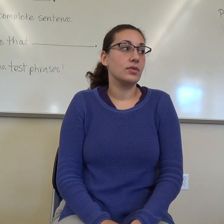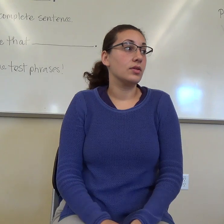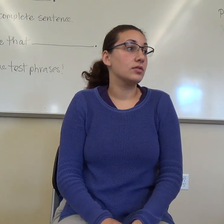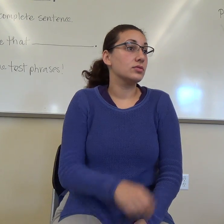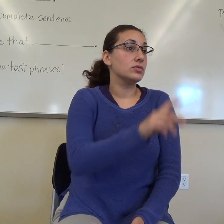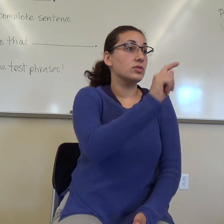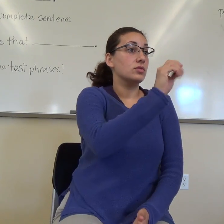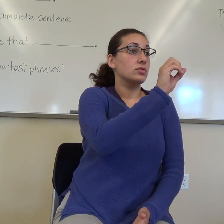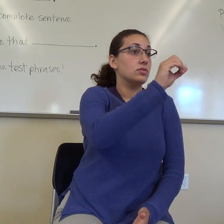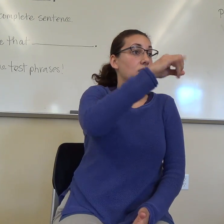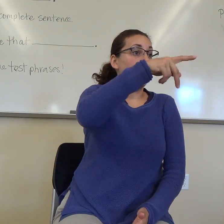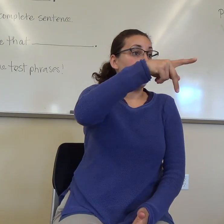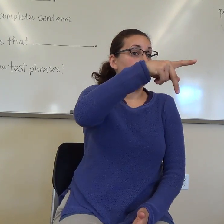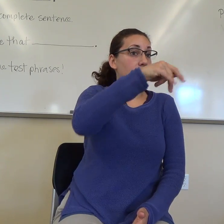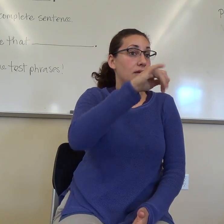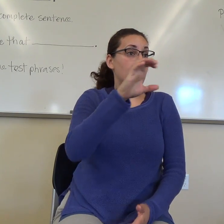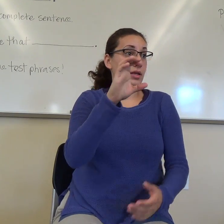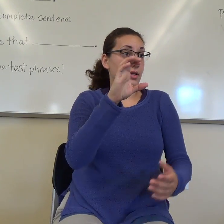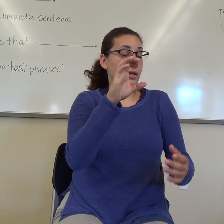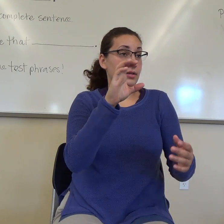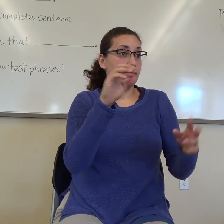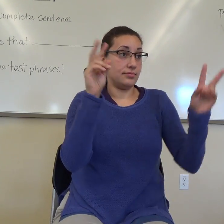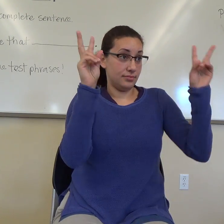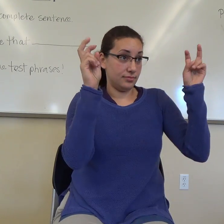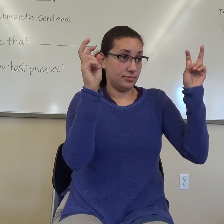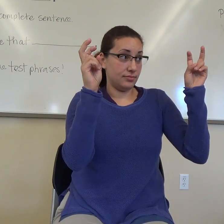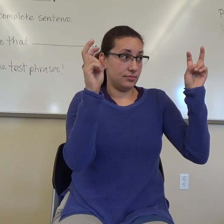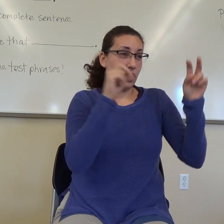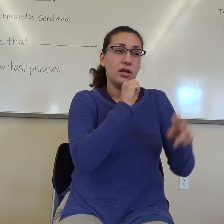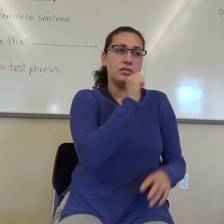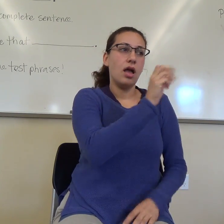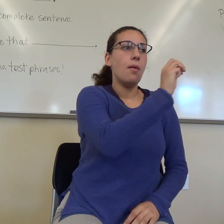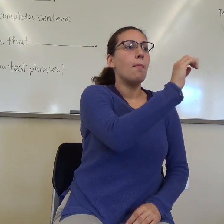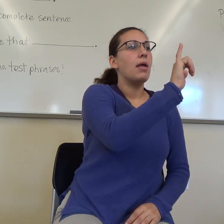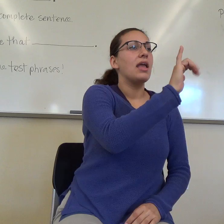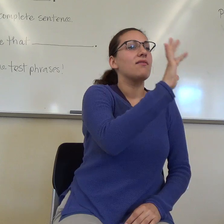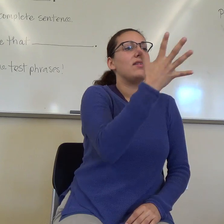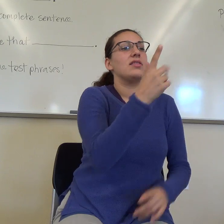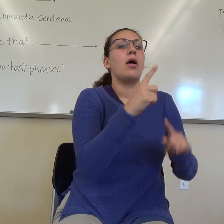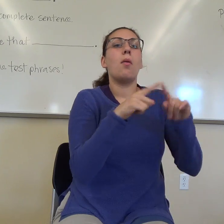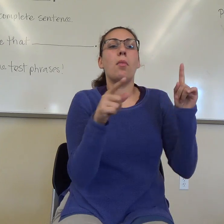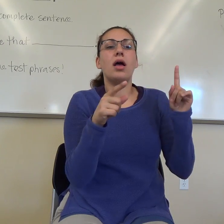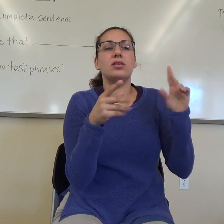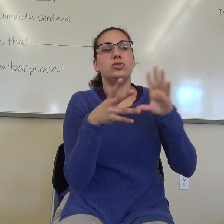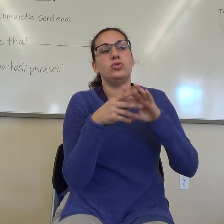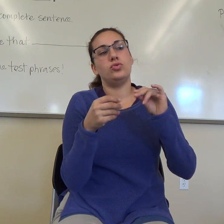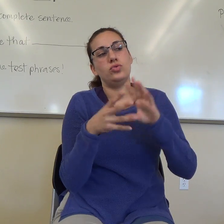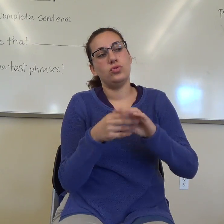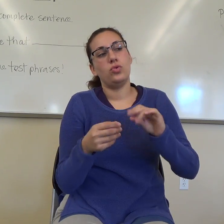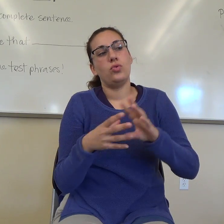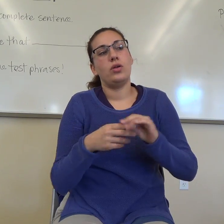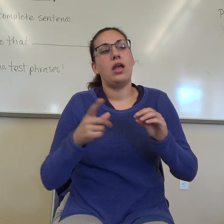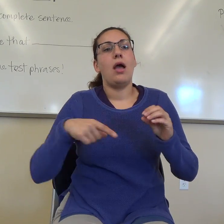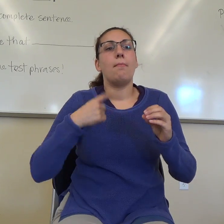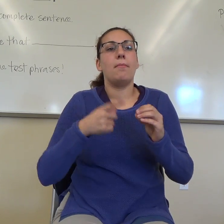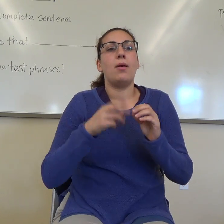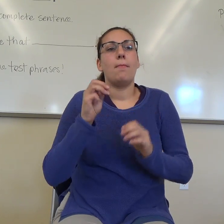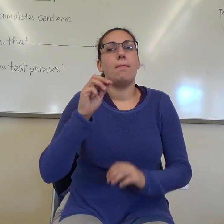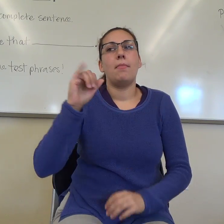de Mayo, it's the story behind it, or why we celebrate.